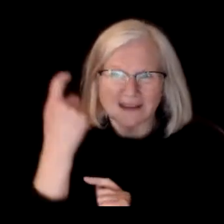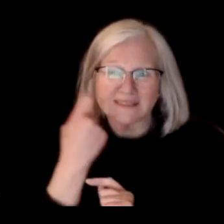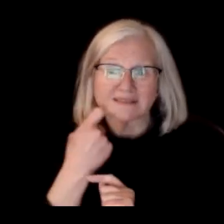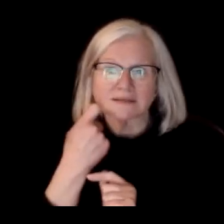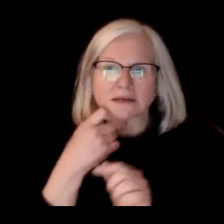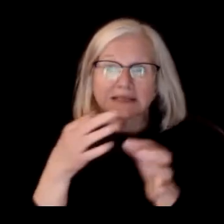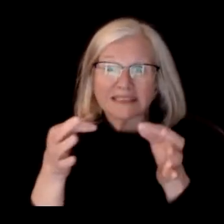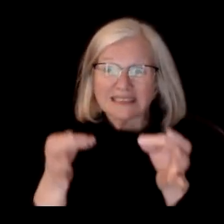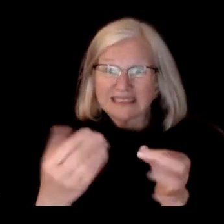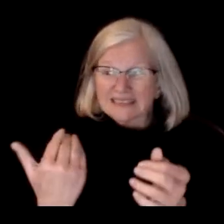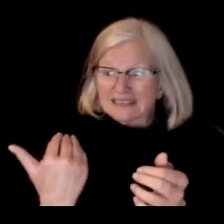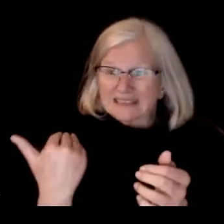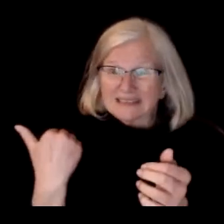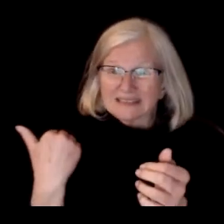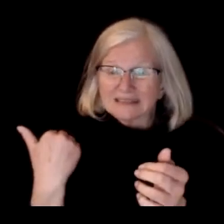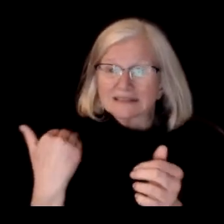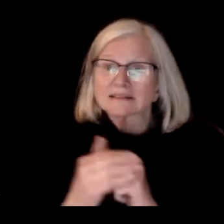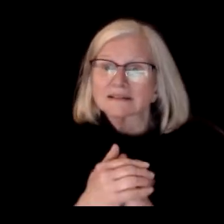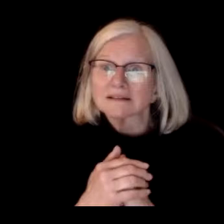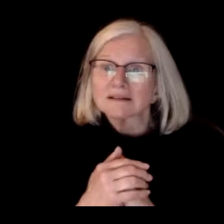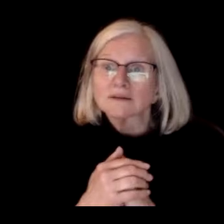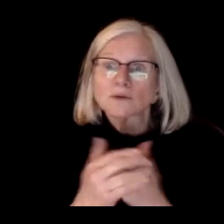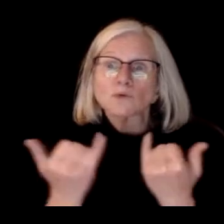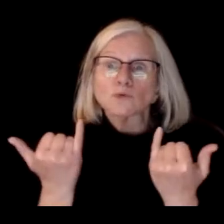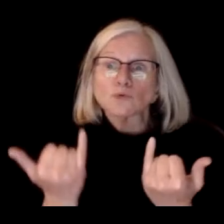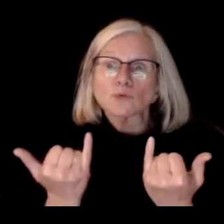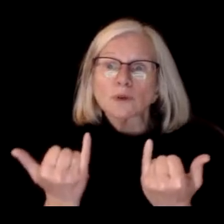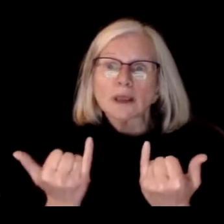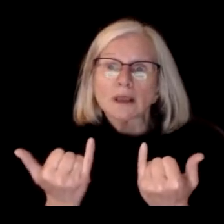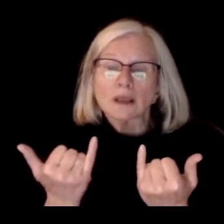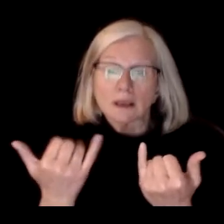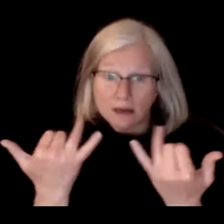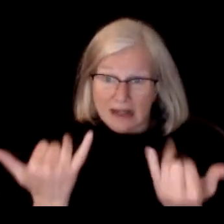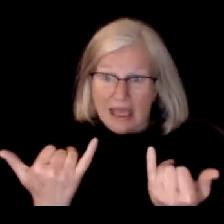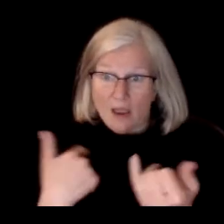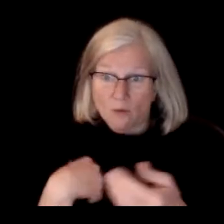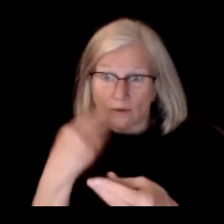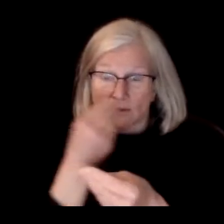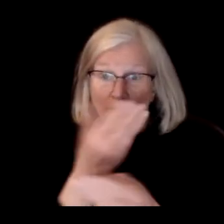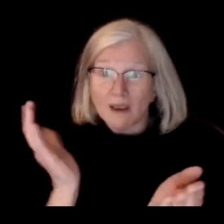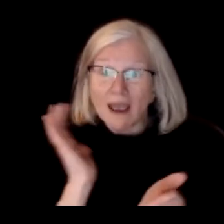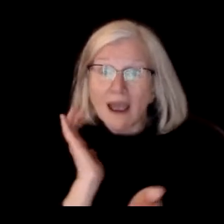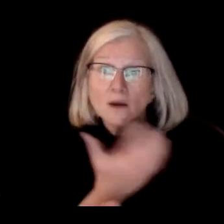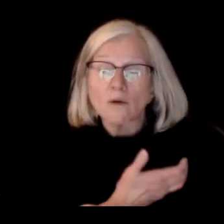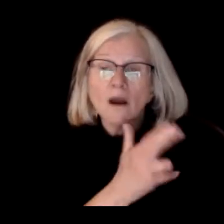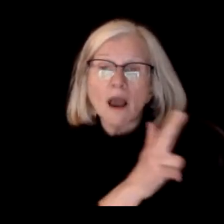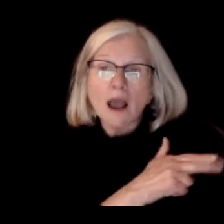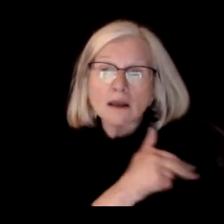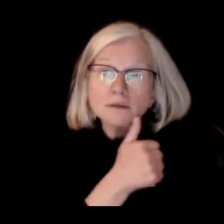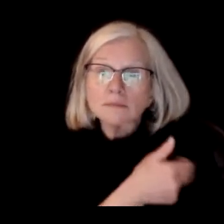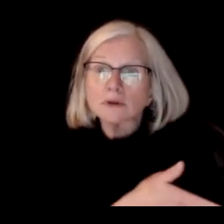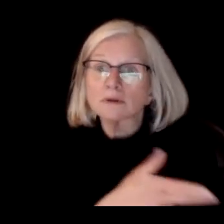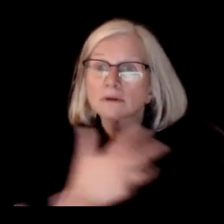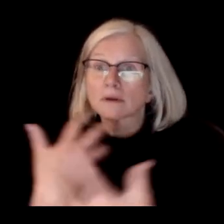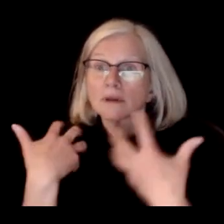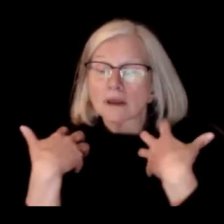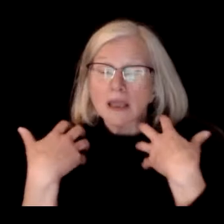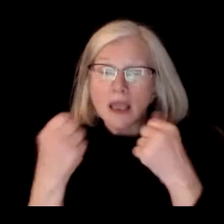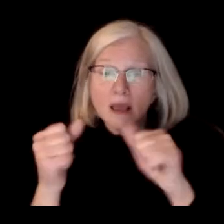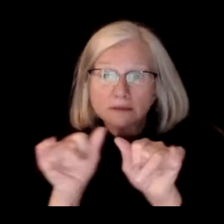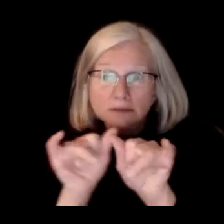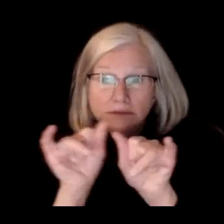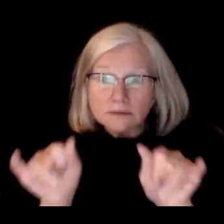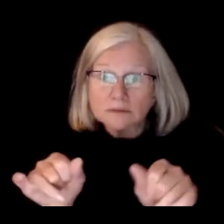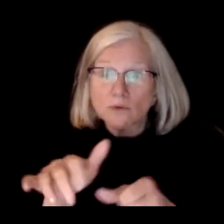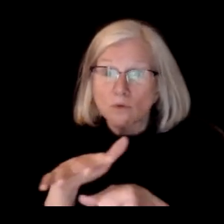have informed our vaccination partners, hospitals, healthcare systems, local public health, and others, that they